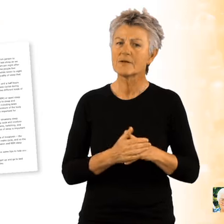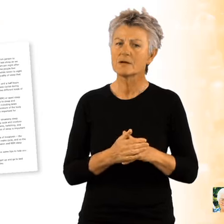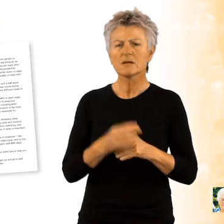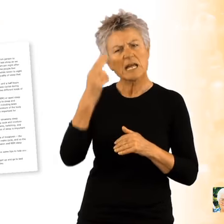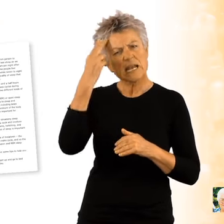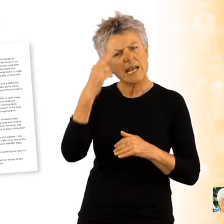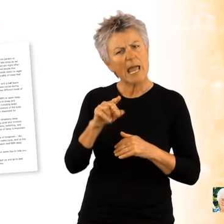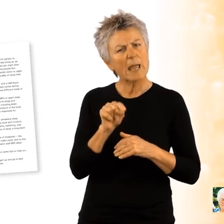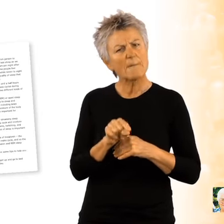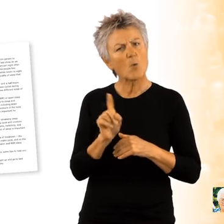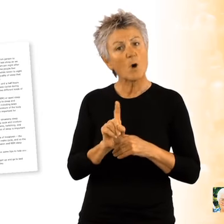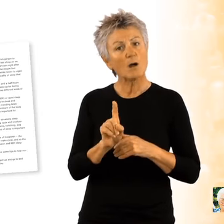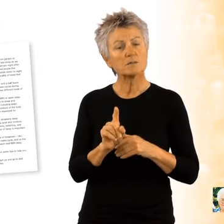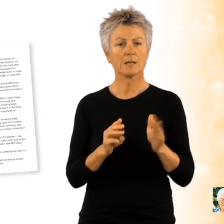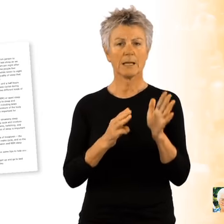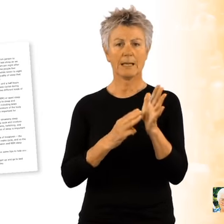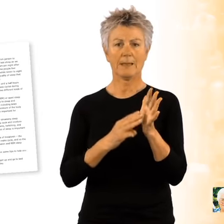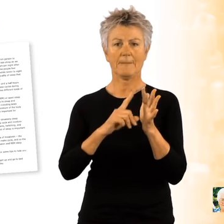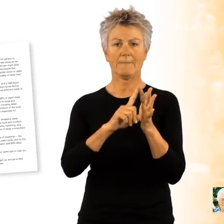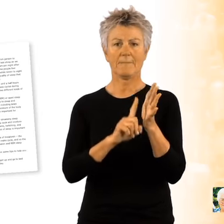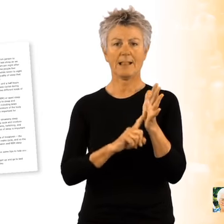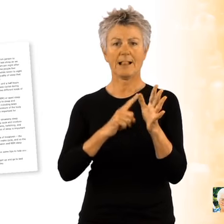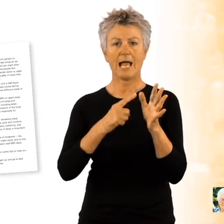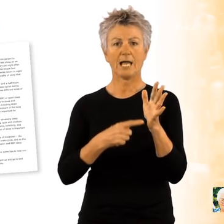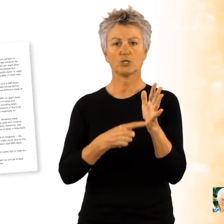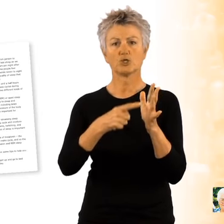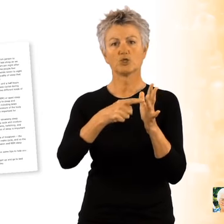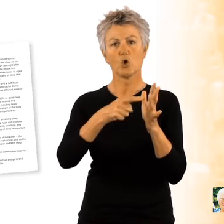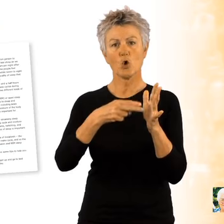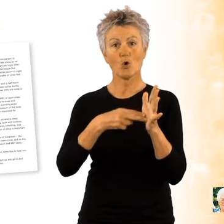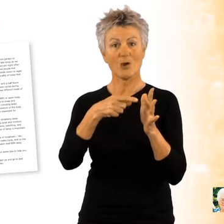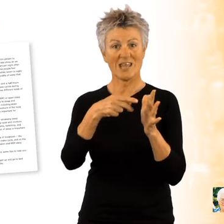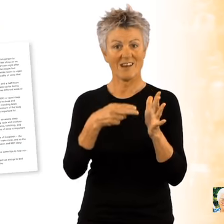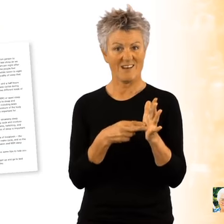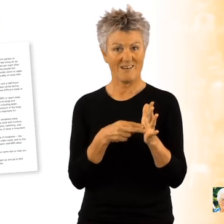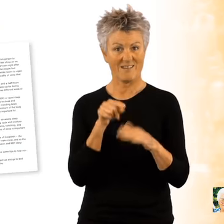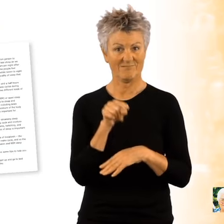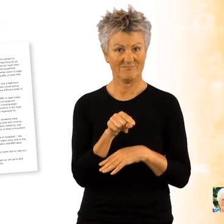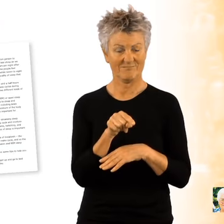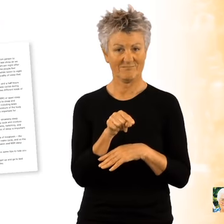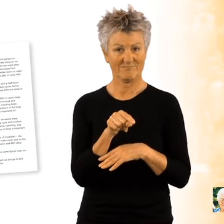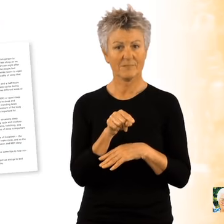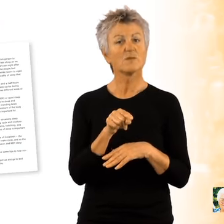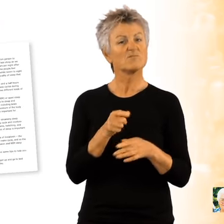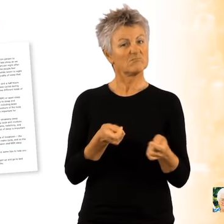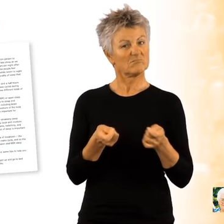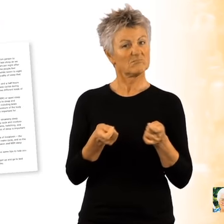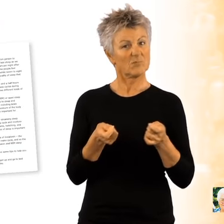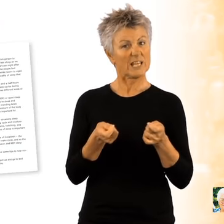and so the time spent in deep sleep may lessen and REM sleep increase.